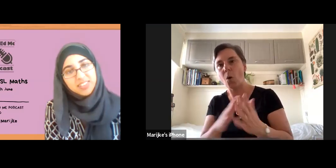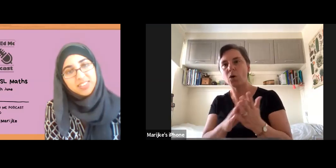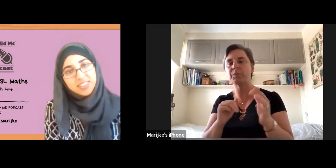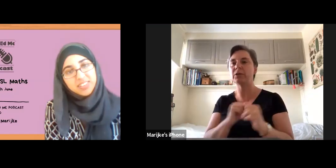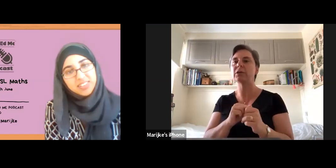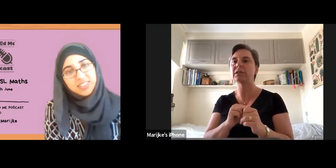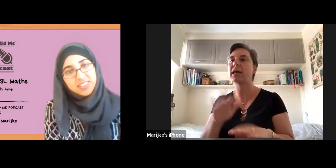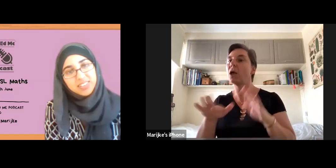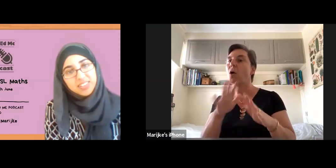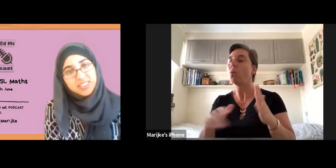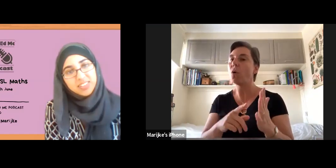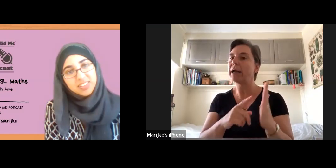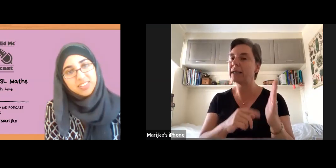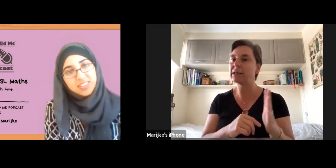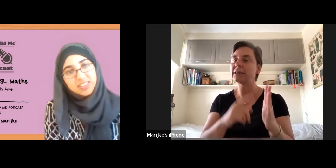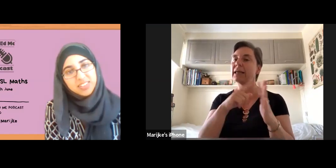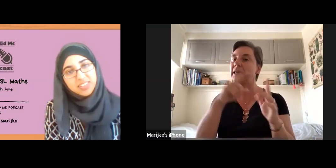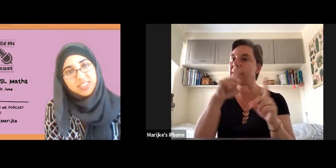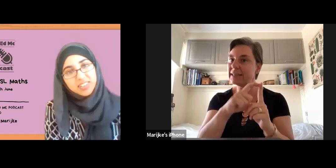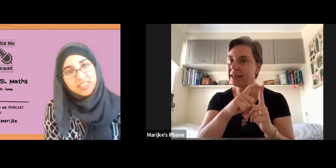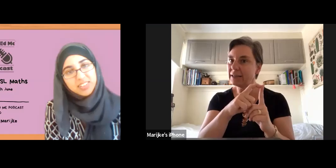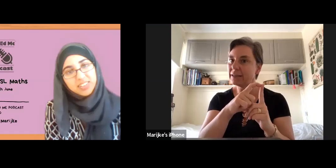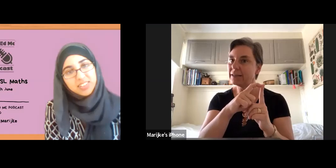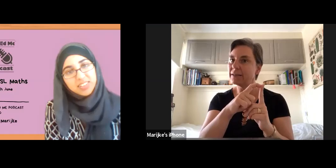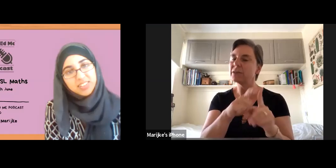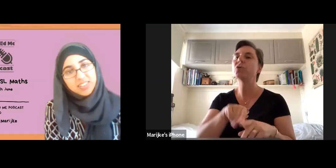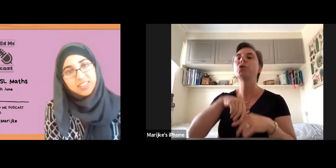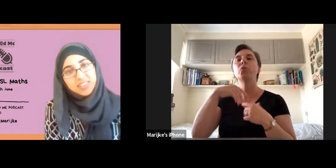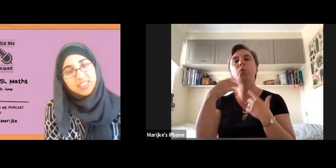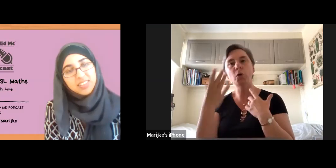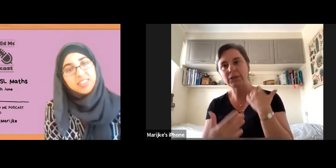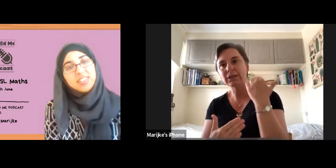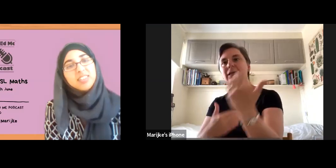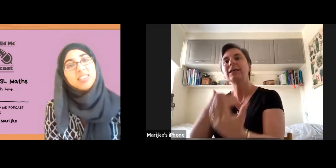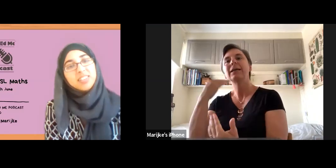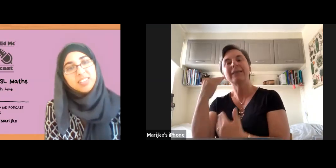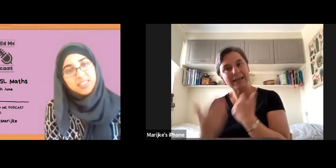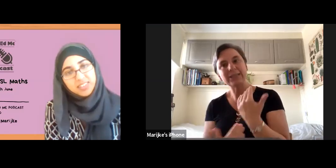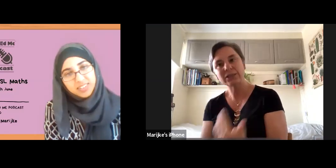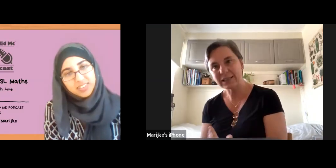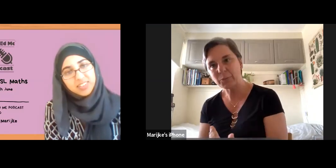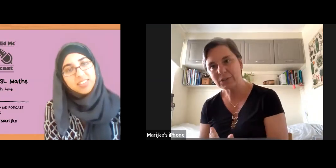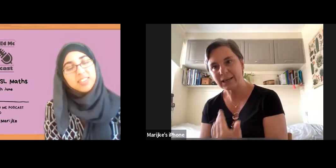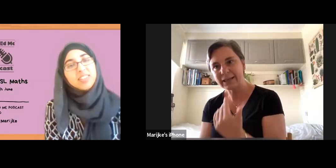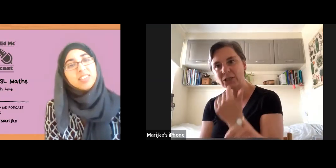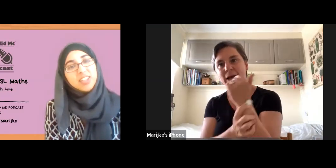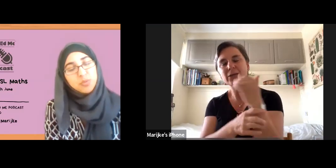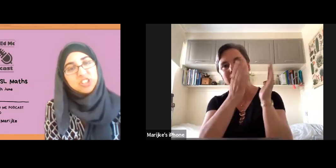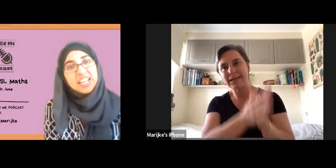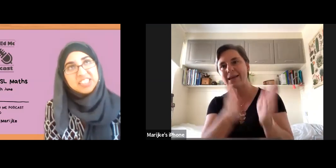walked, but you can say walk, and then you can say ed. So you would, that is your sign supported English, where you say